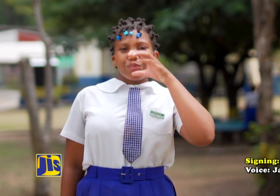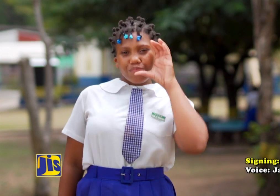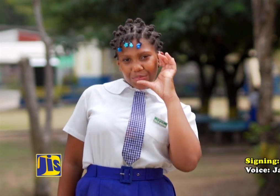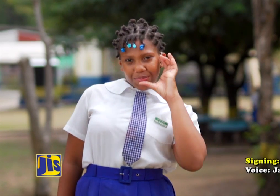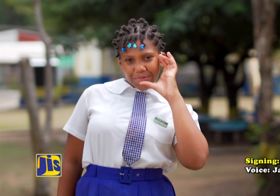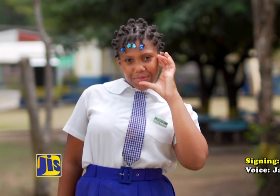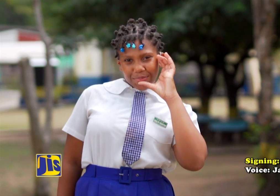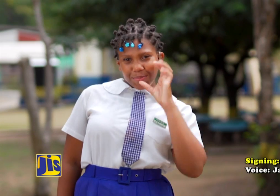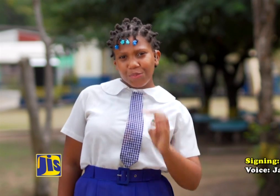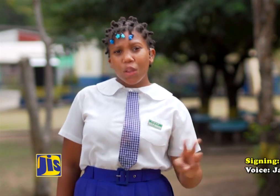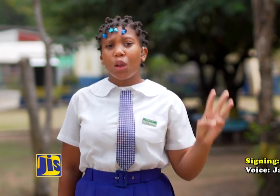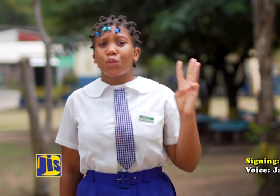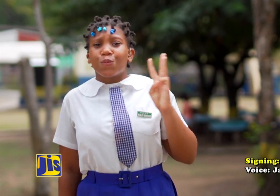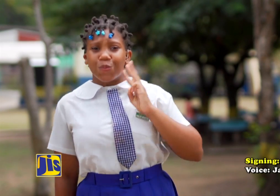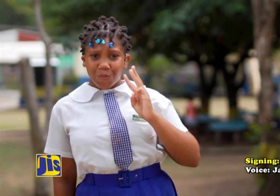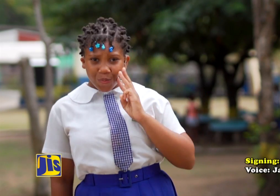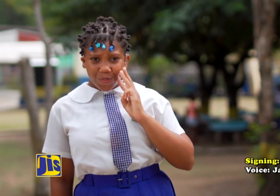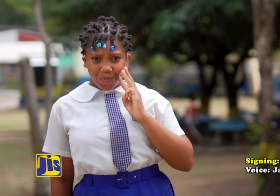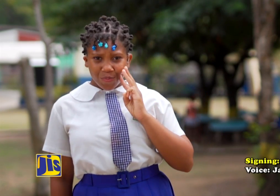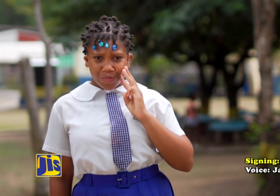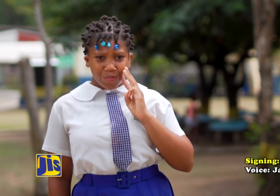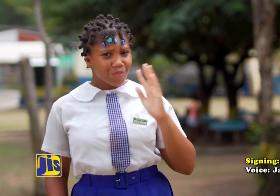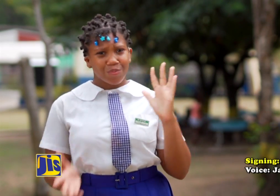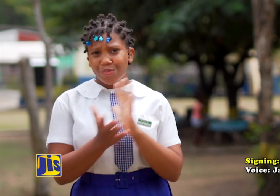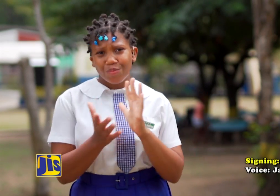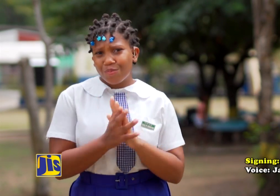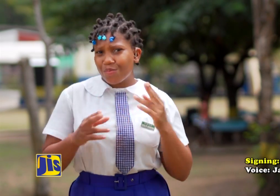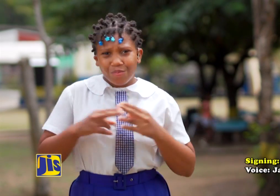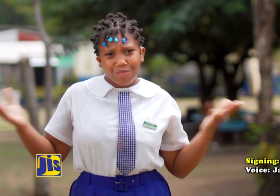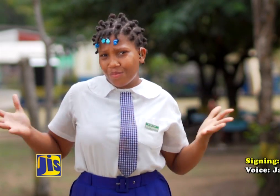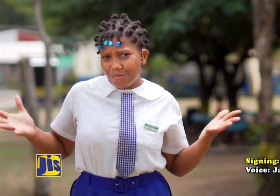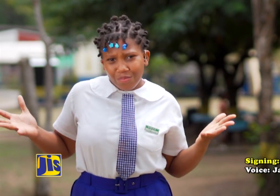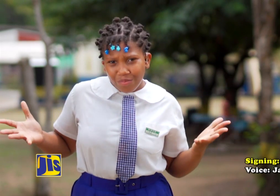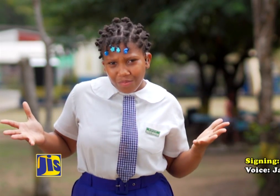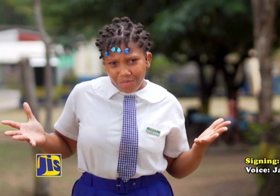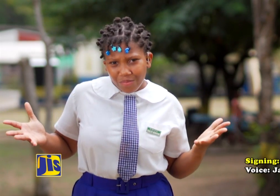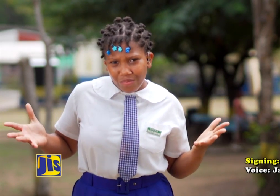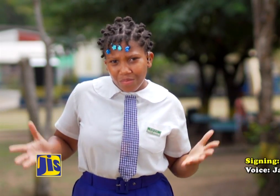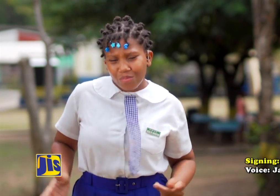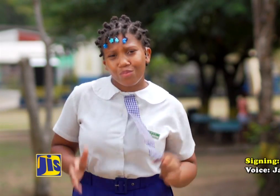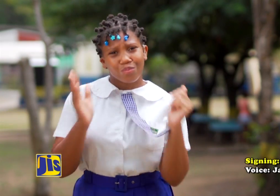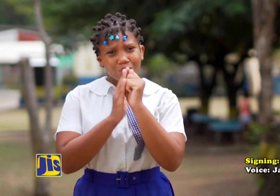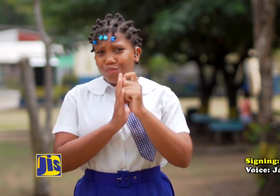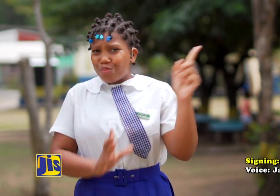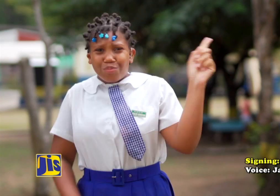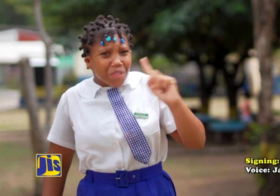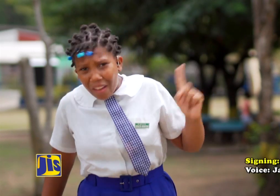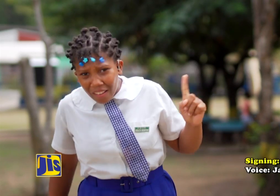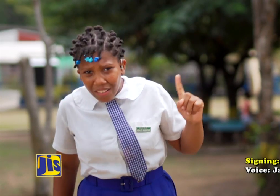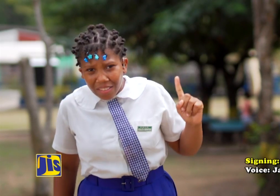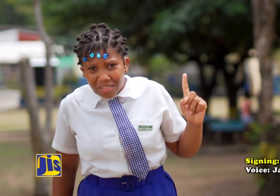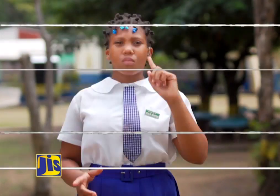Drink. Water. What's the name of your school? Where's the town?